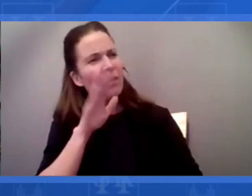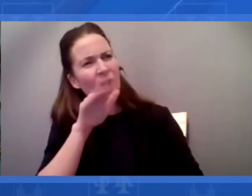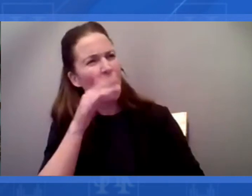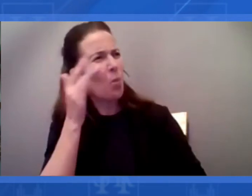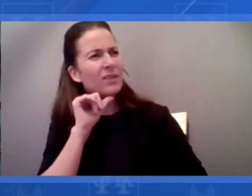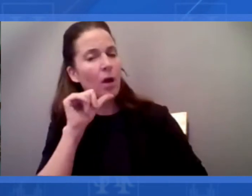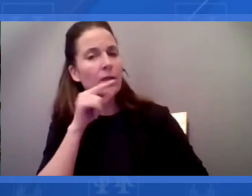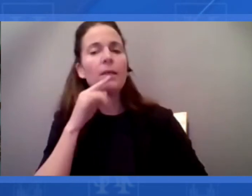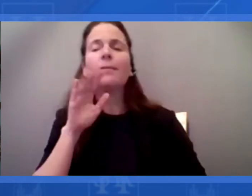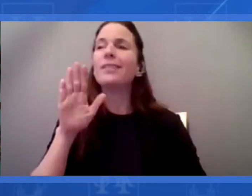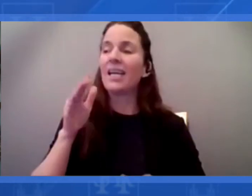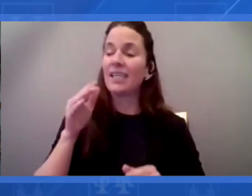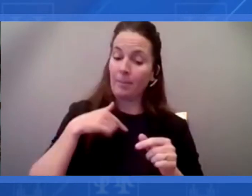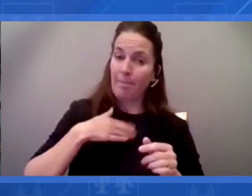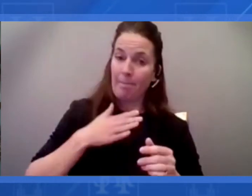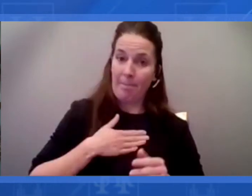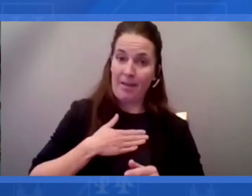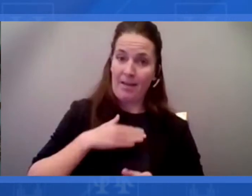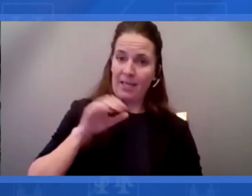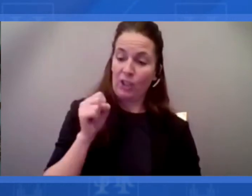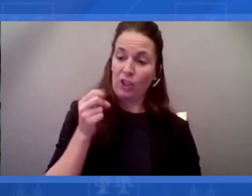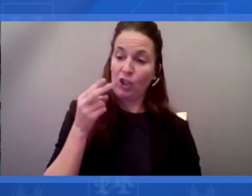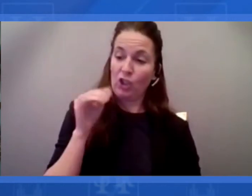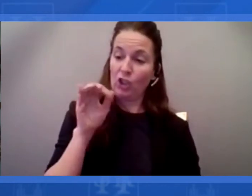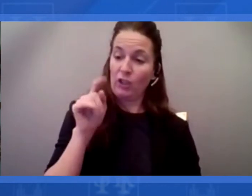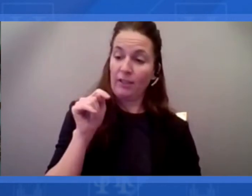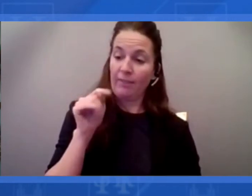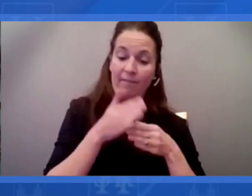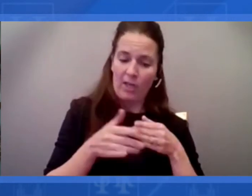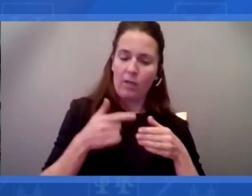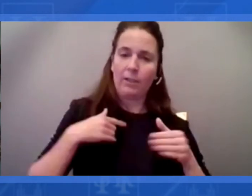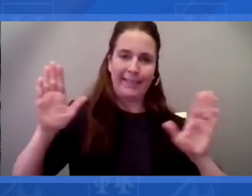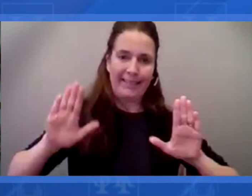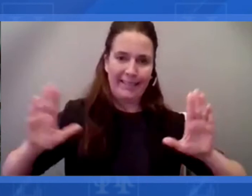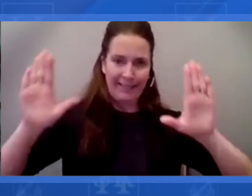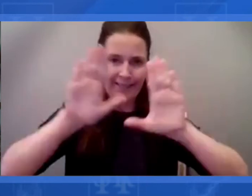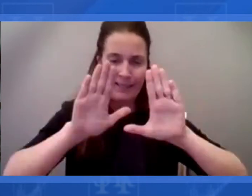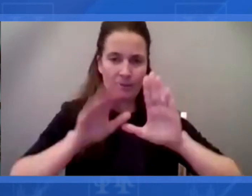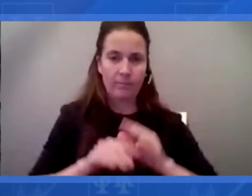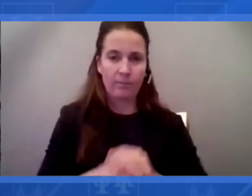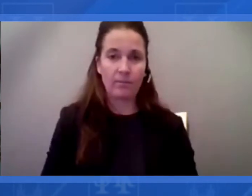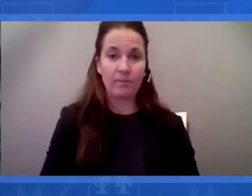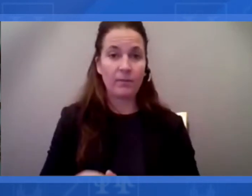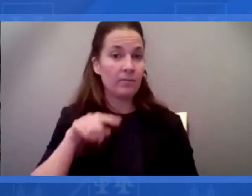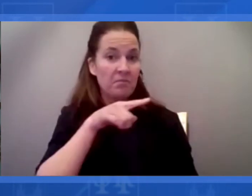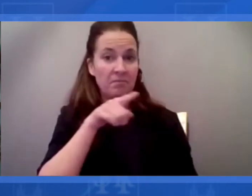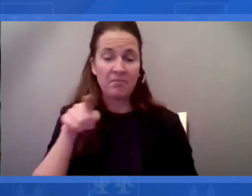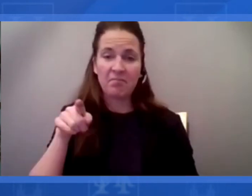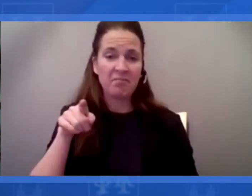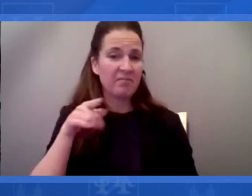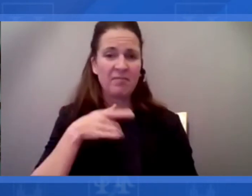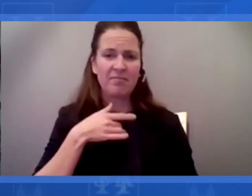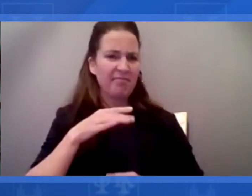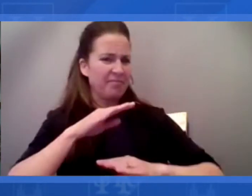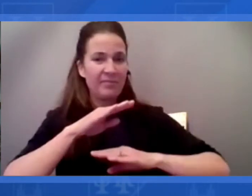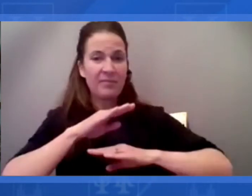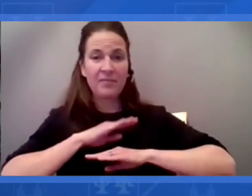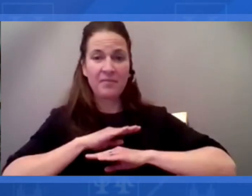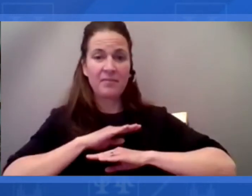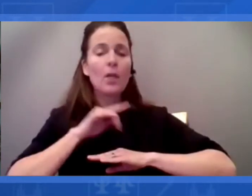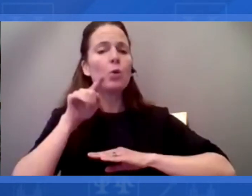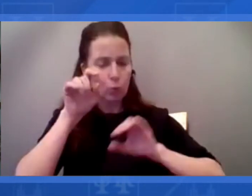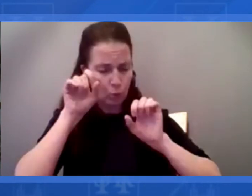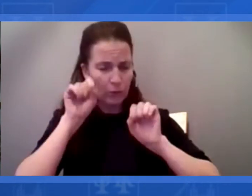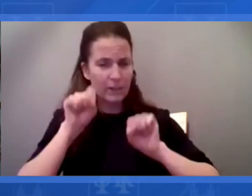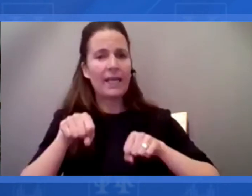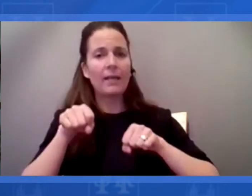If you think that drivers are not following policy, you can contact ATS and describe the experience to the ATS customer service